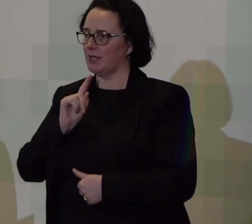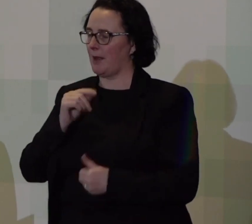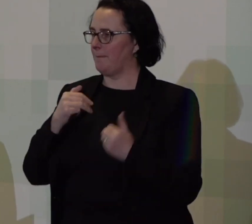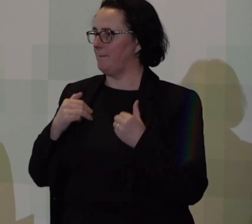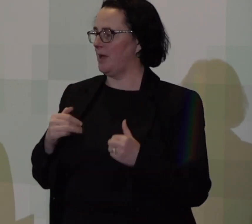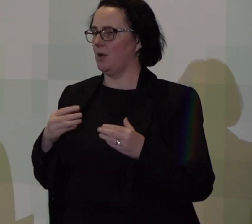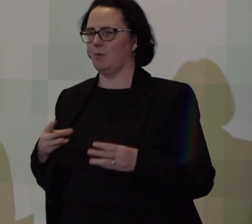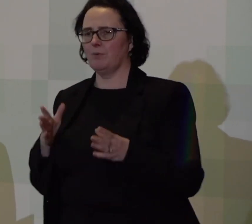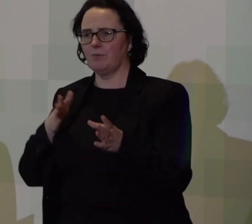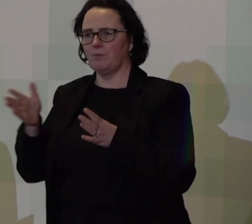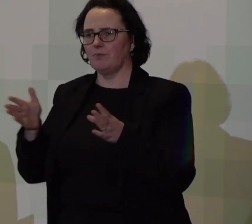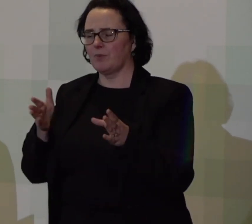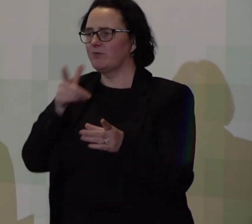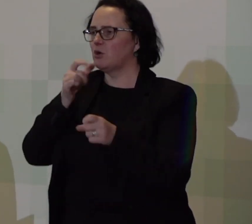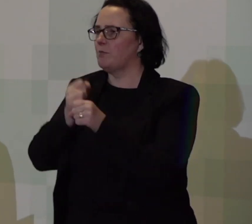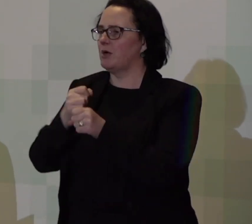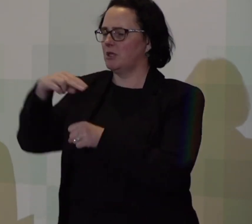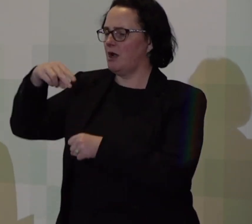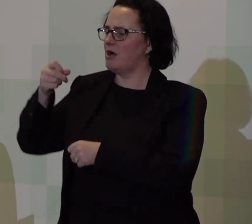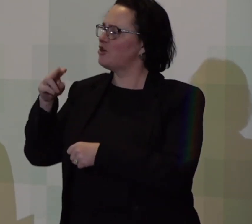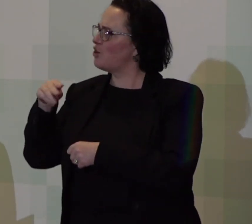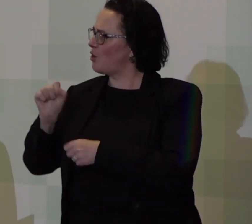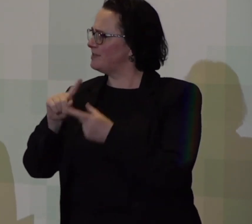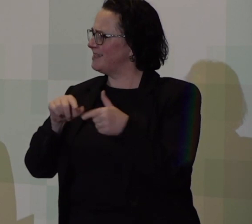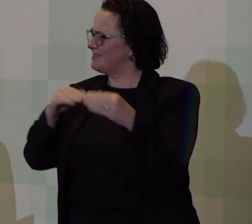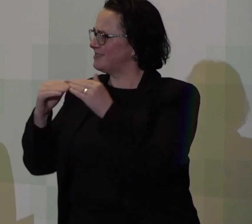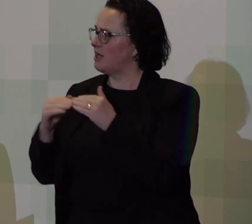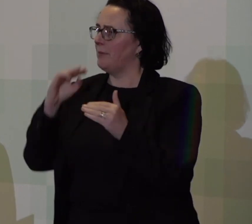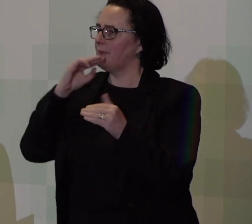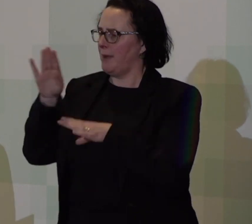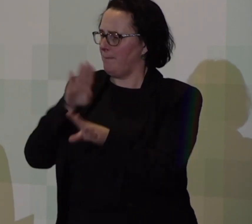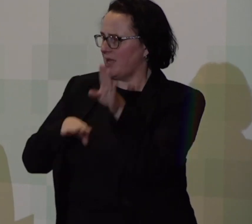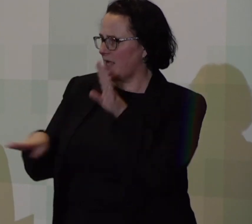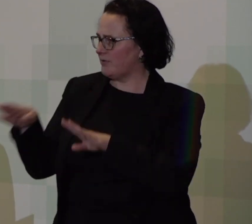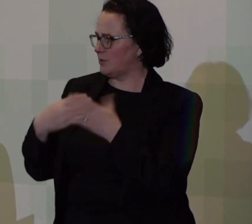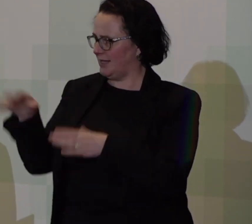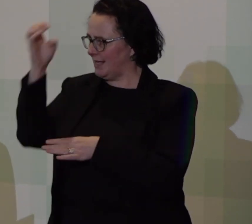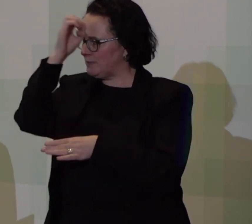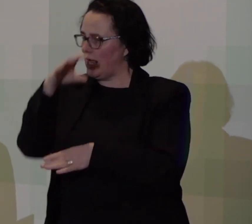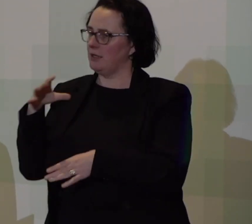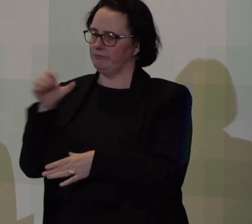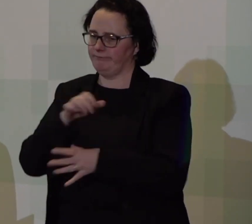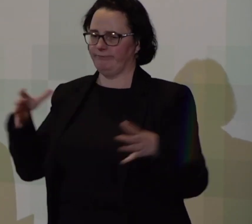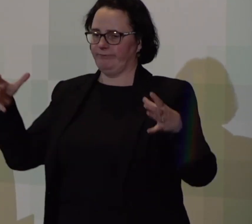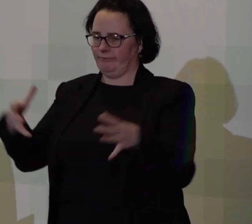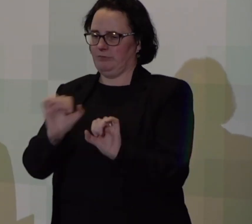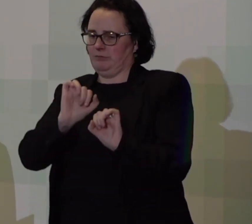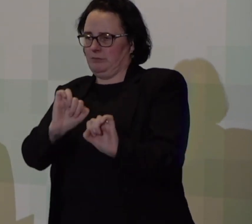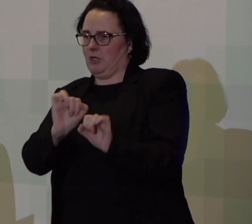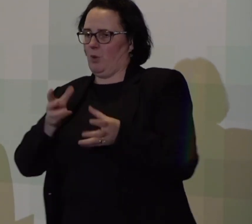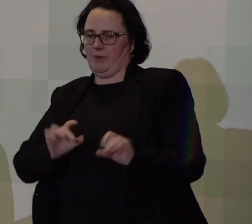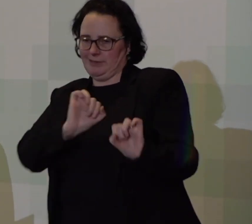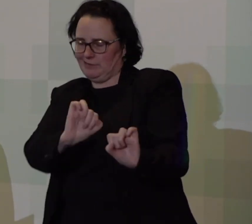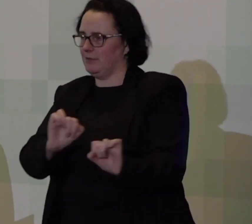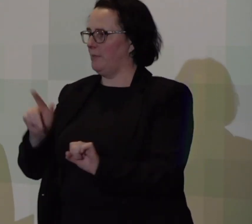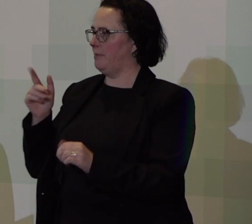I've been asked to talk about norms and standards. They are the behaviors in this context that we expect from males and females, and they